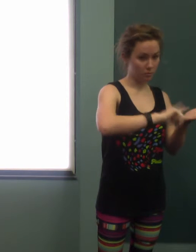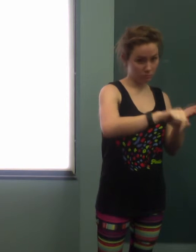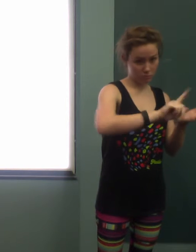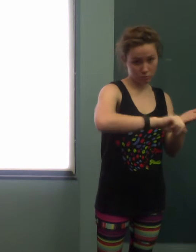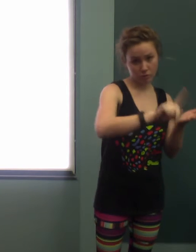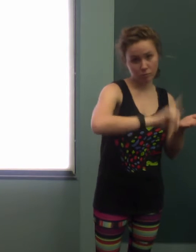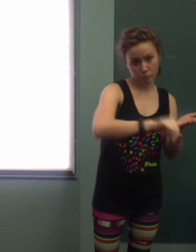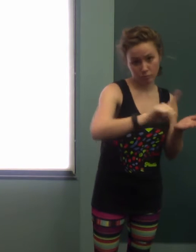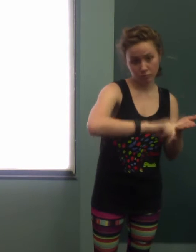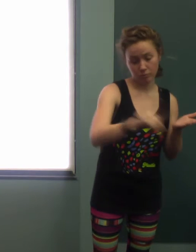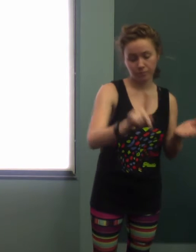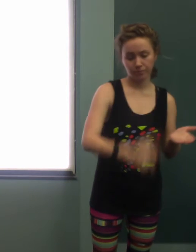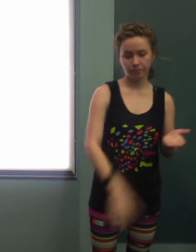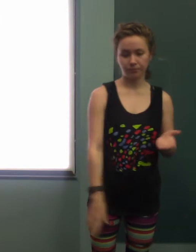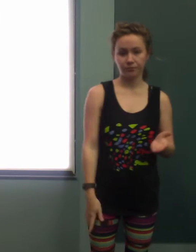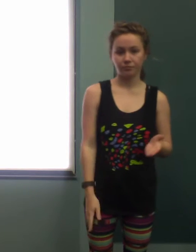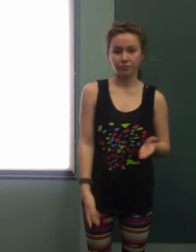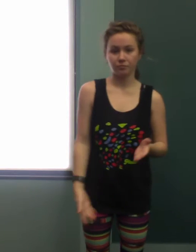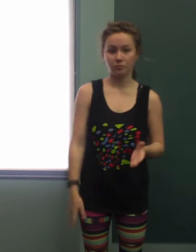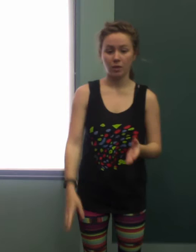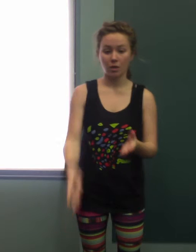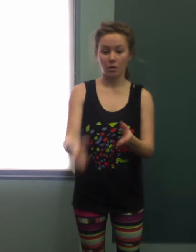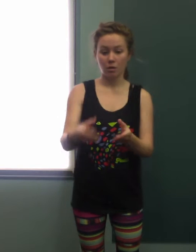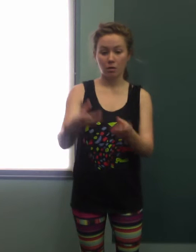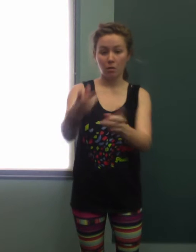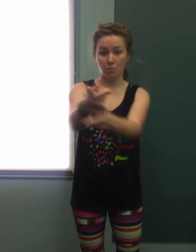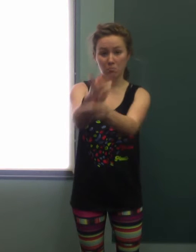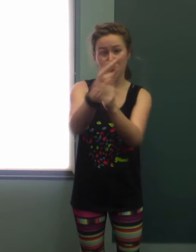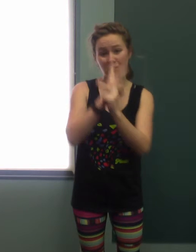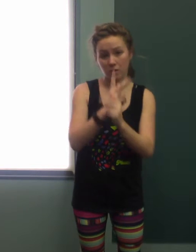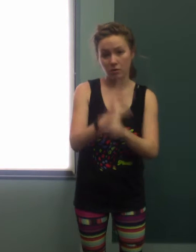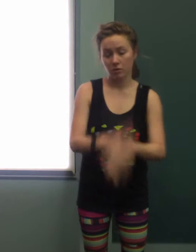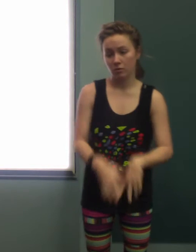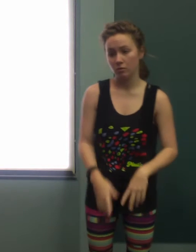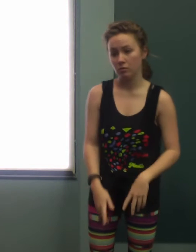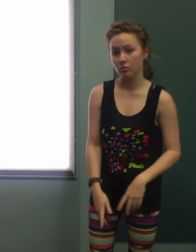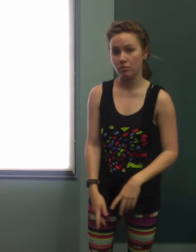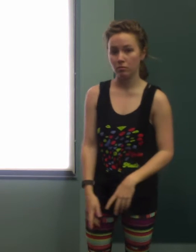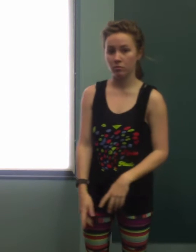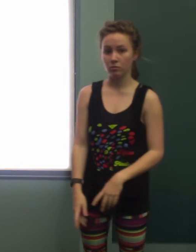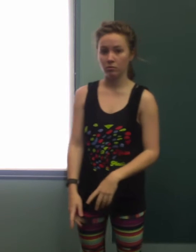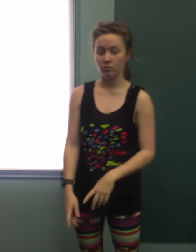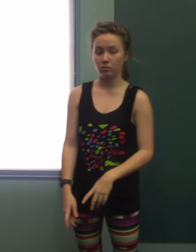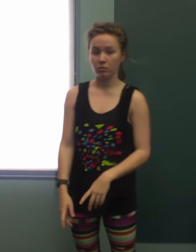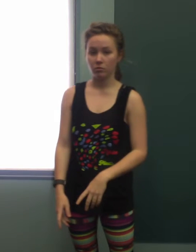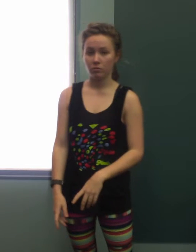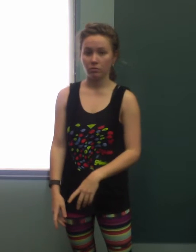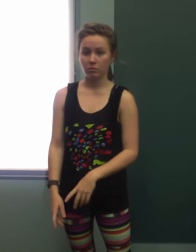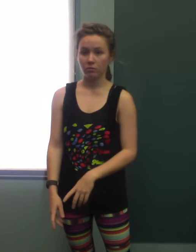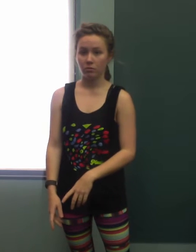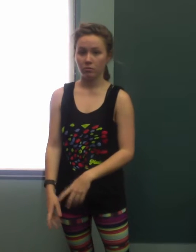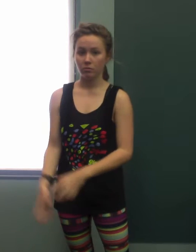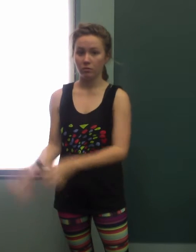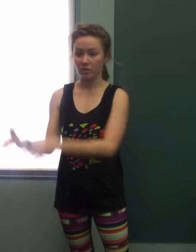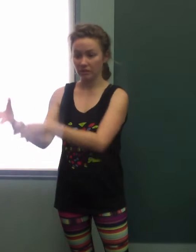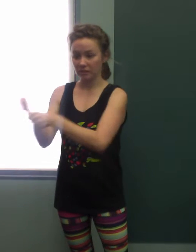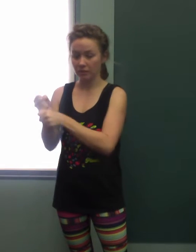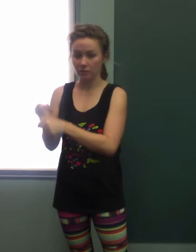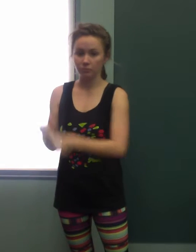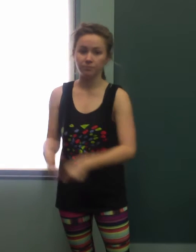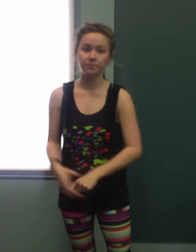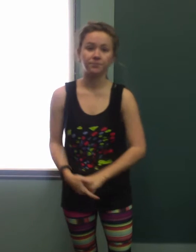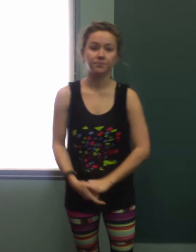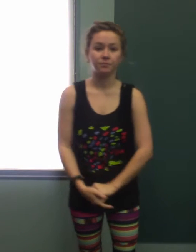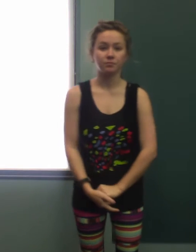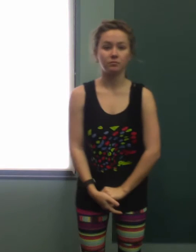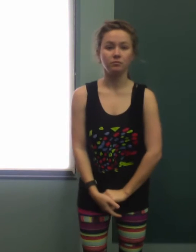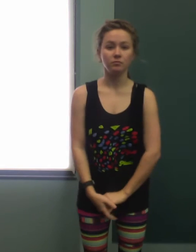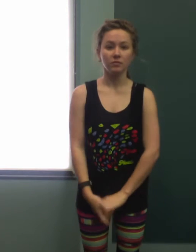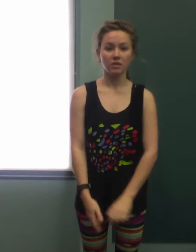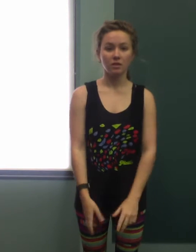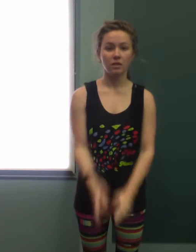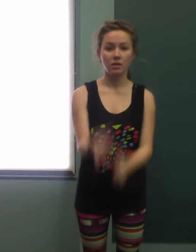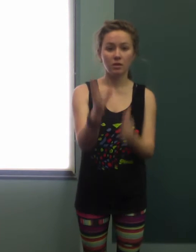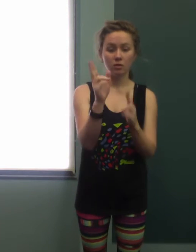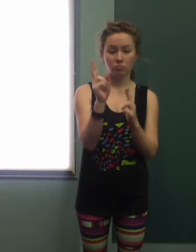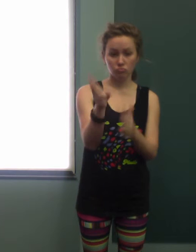War included rifled muskets, cartridge rounds, repeating rifles, Gatling guns,